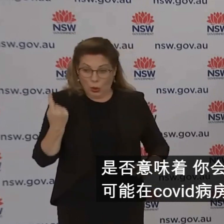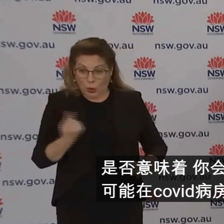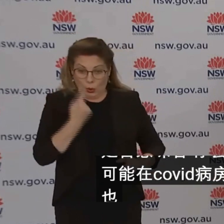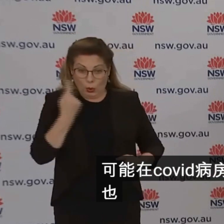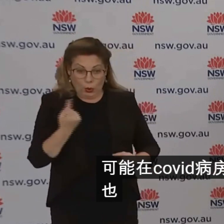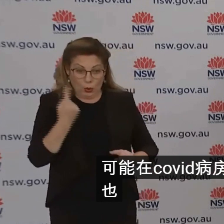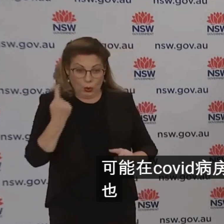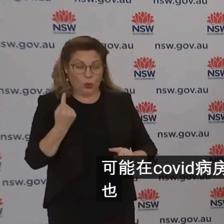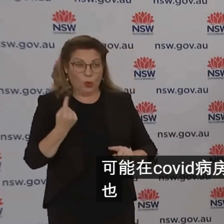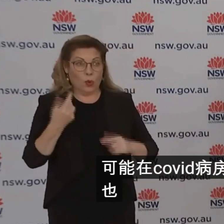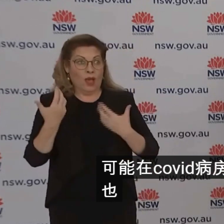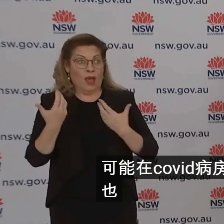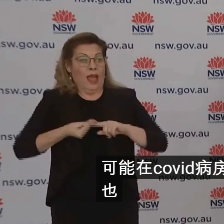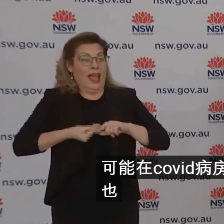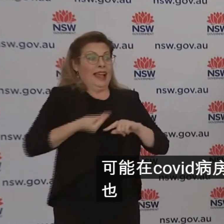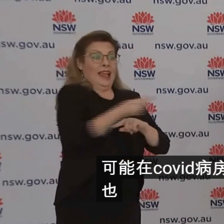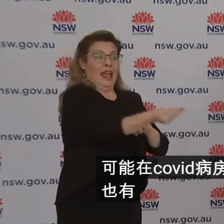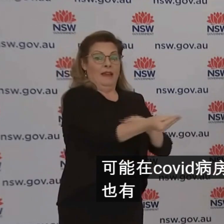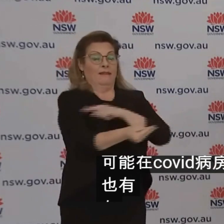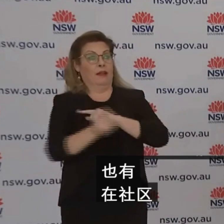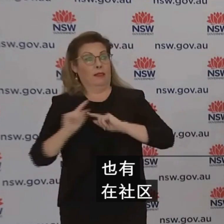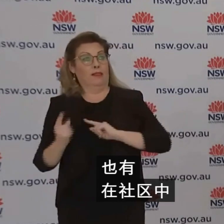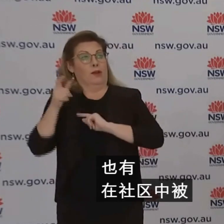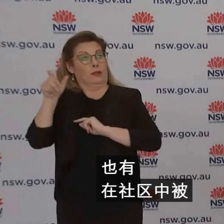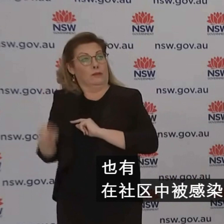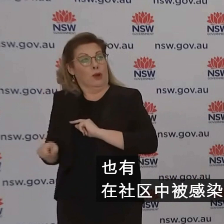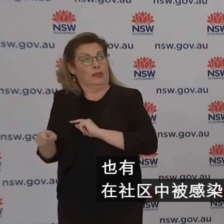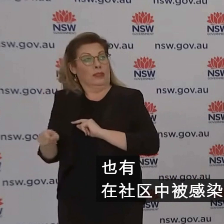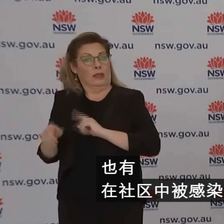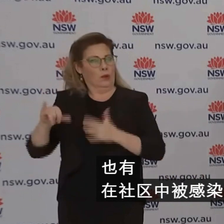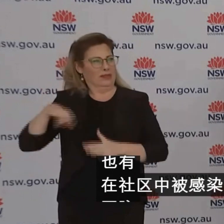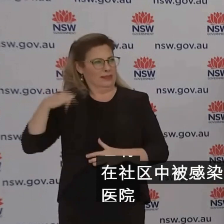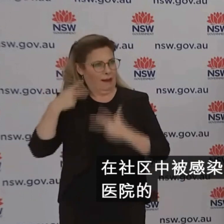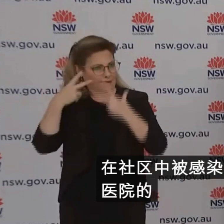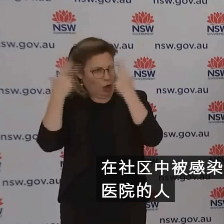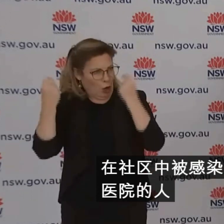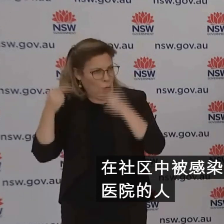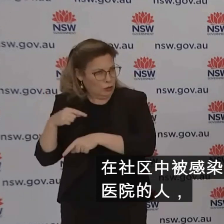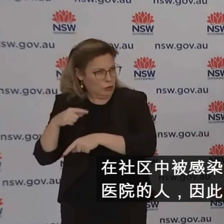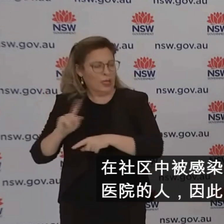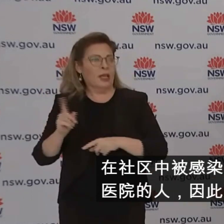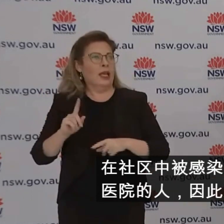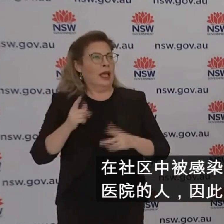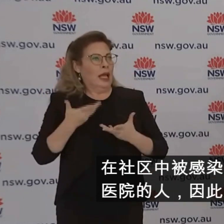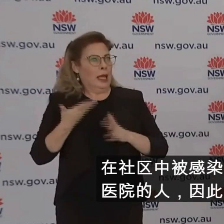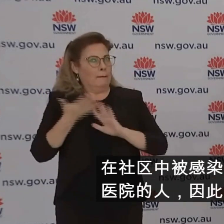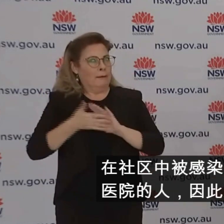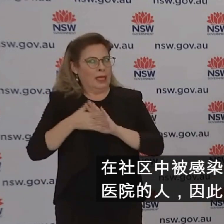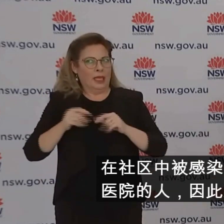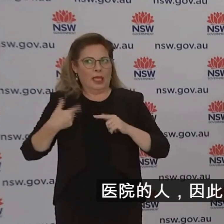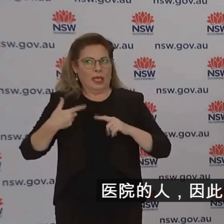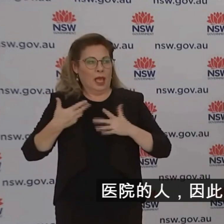ward, but also working on other wards? The person was infected in the community and brought it into the hospital. So the way